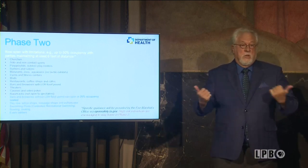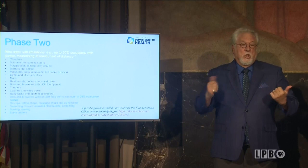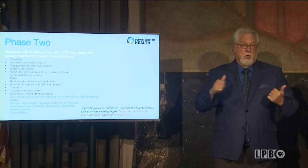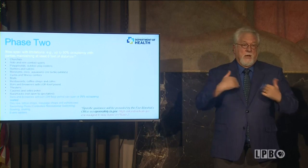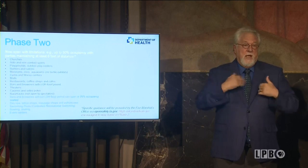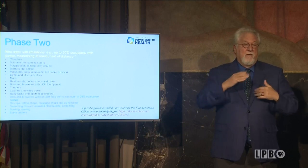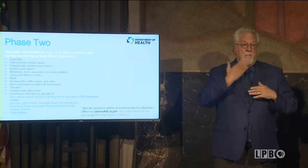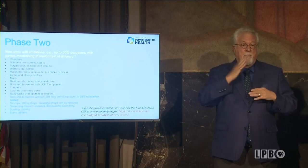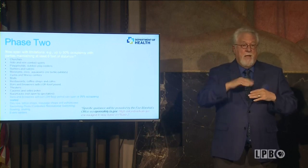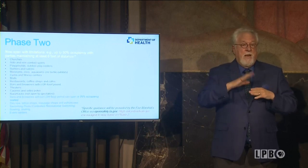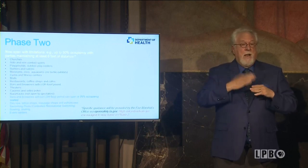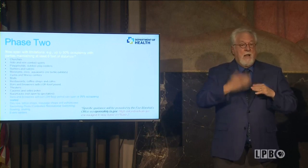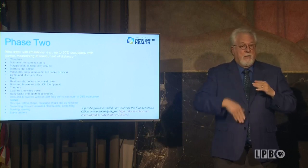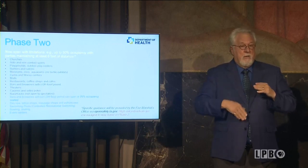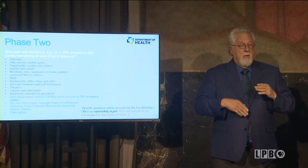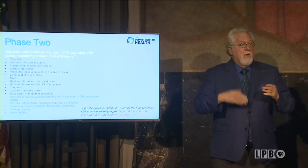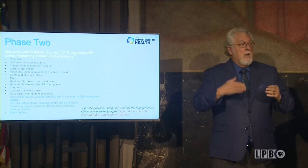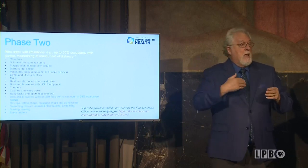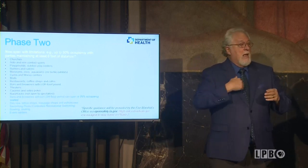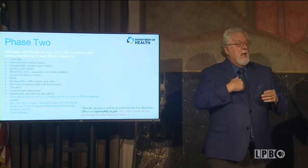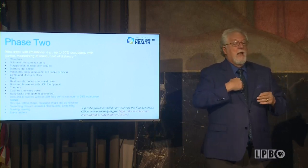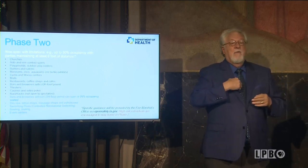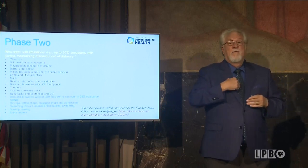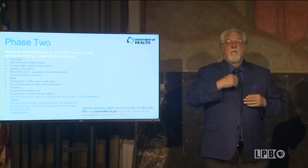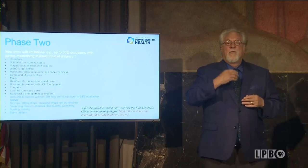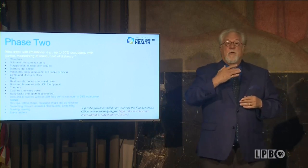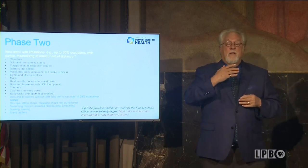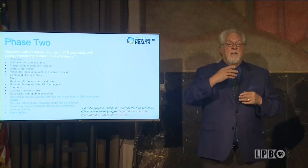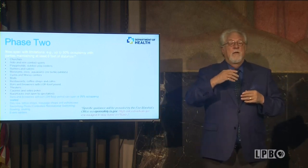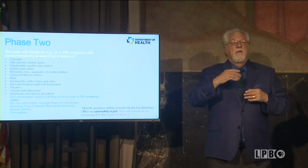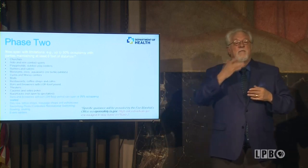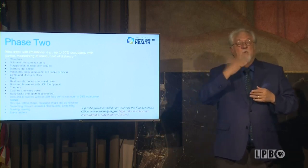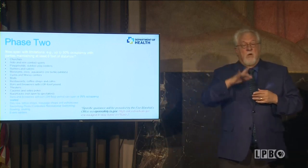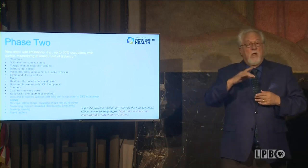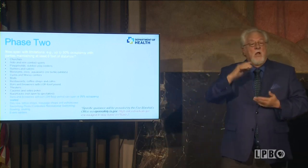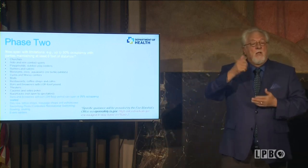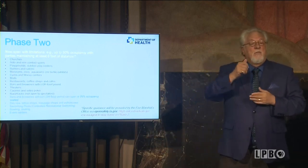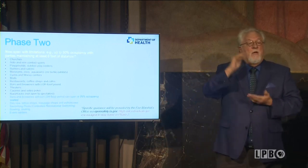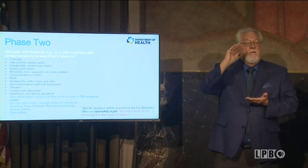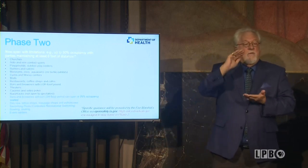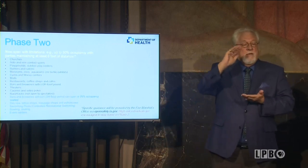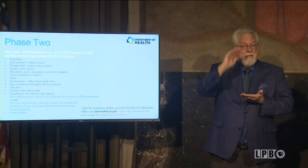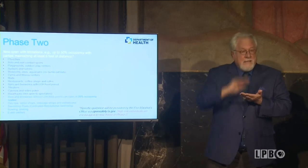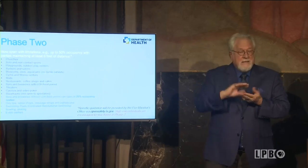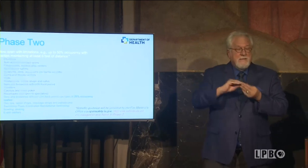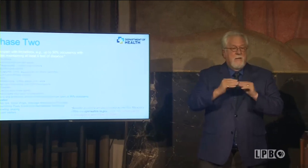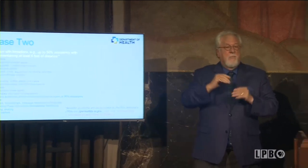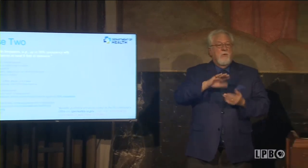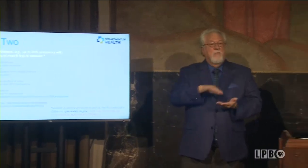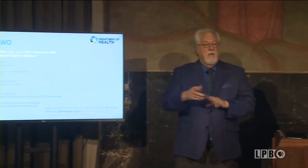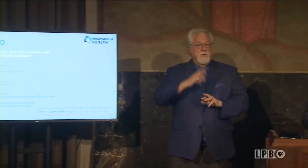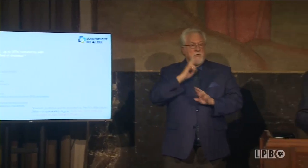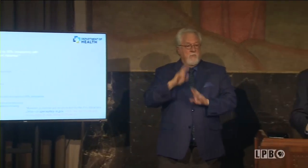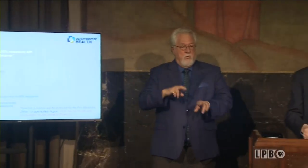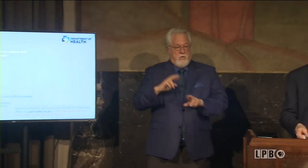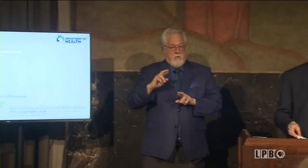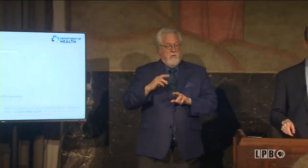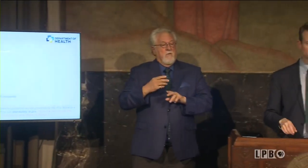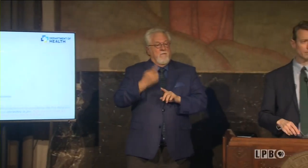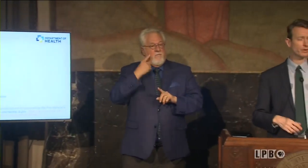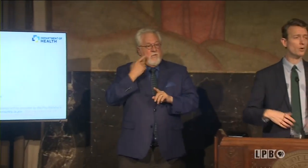outcome. We've been fortunate to have the fewest numbers of deaths reported since we began, in the last 2